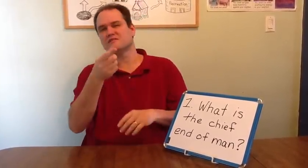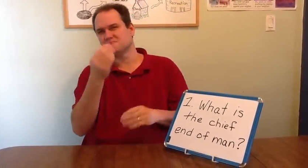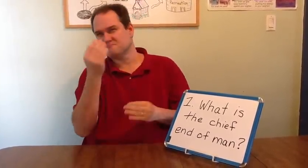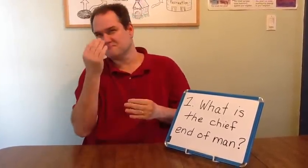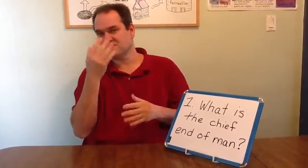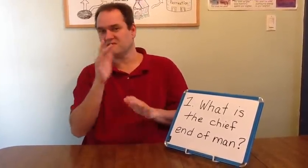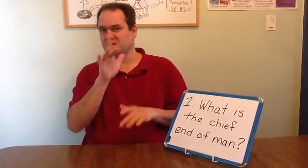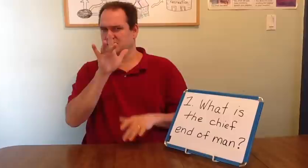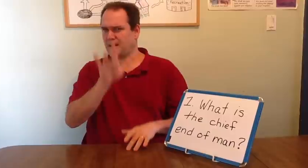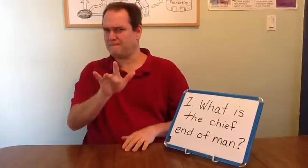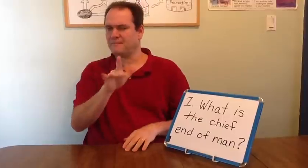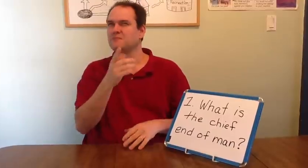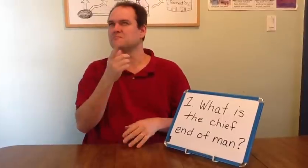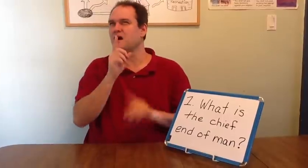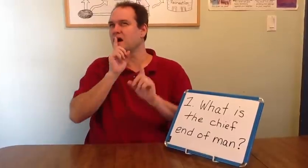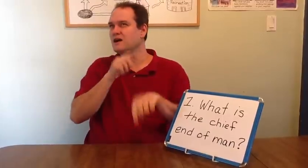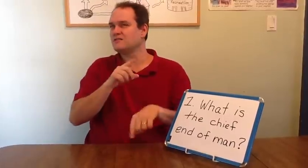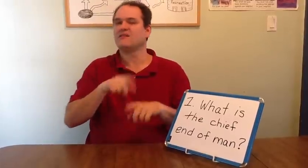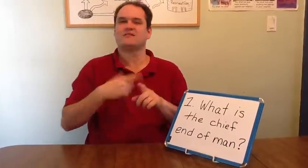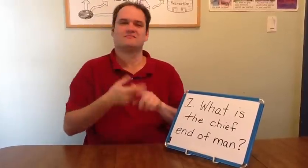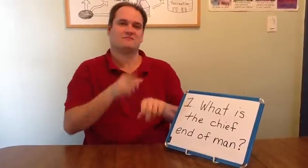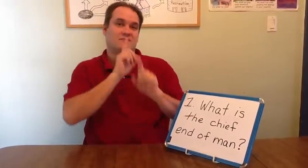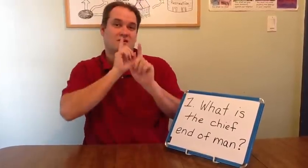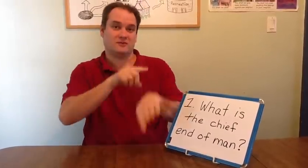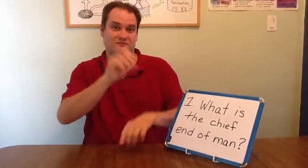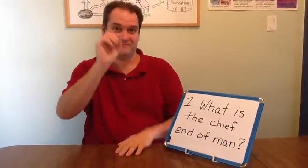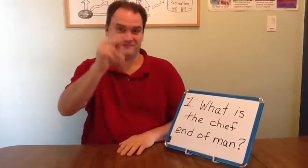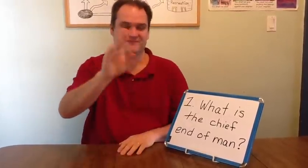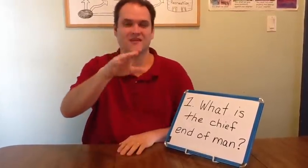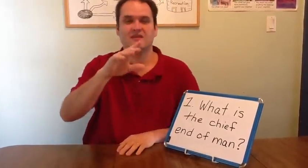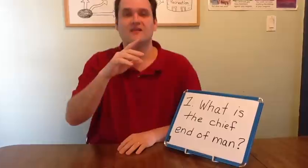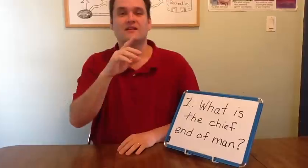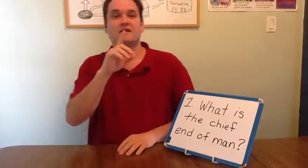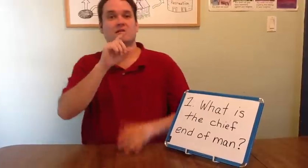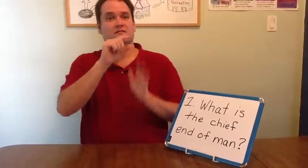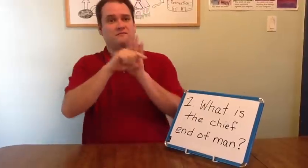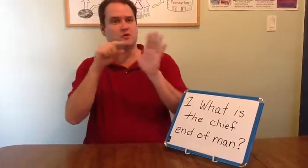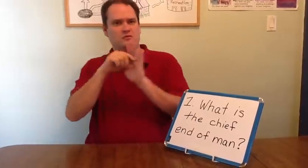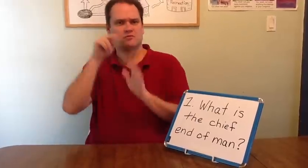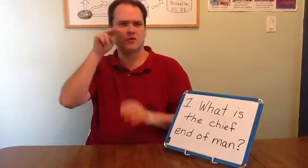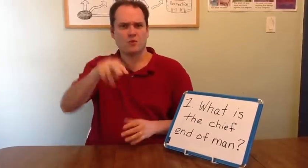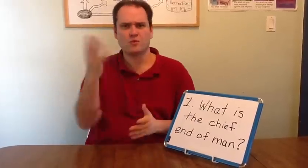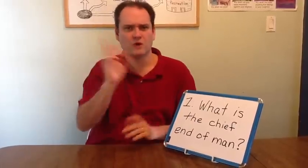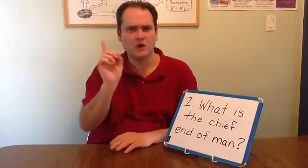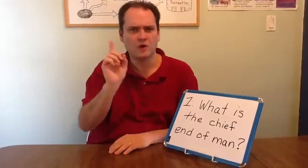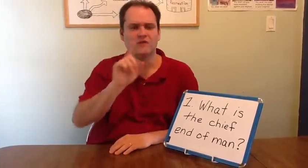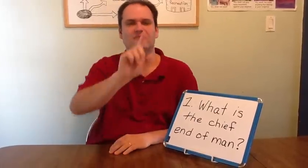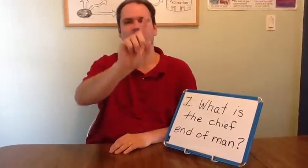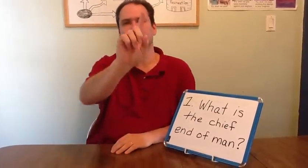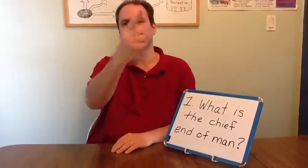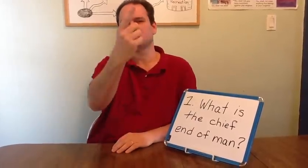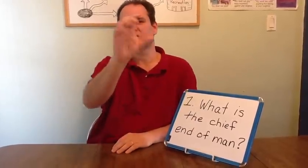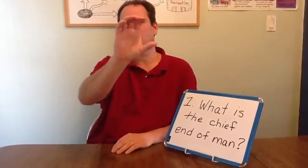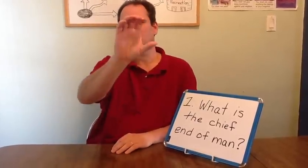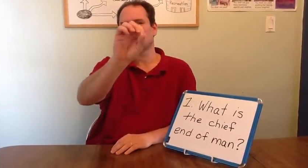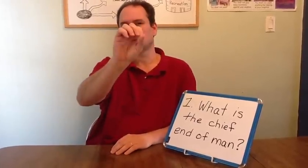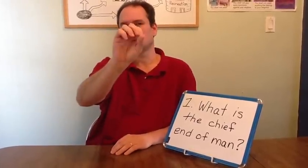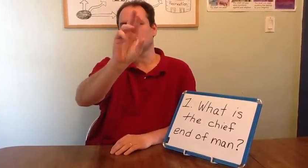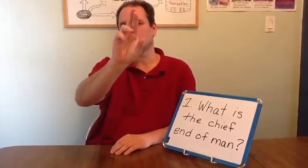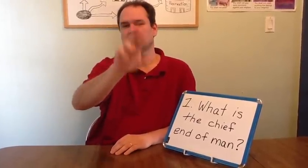So try to think about it and try and give an answer before I begin this lesson. What verse should